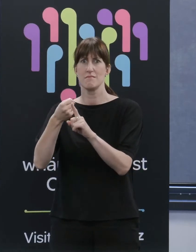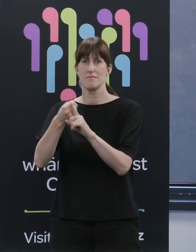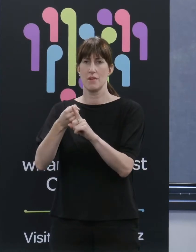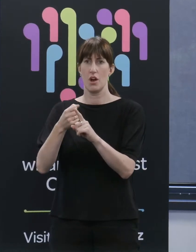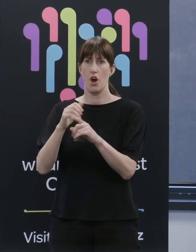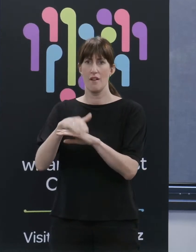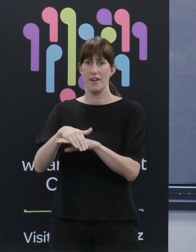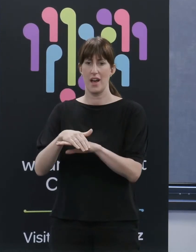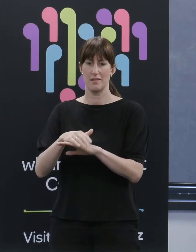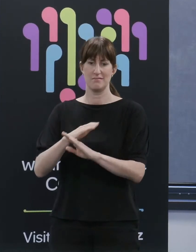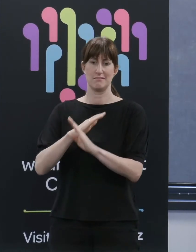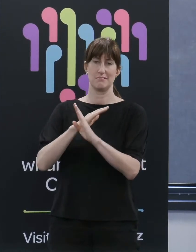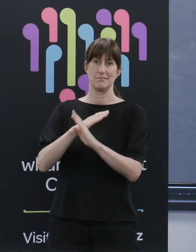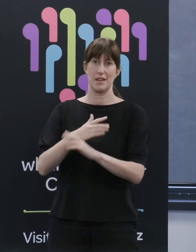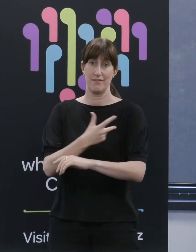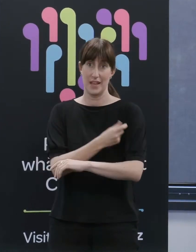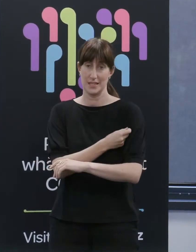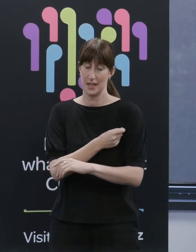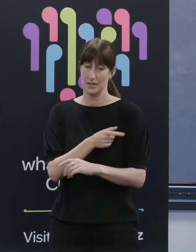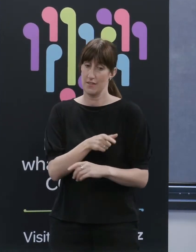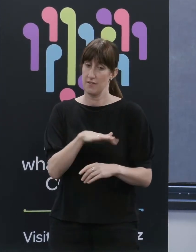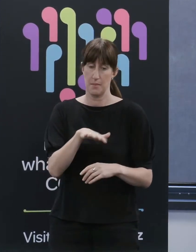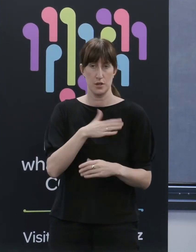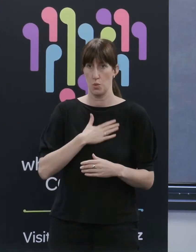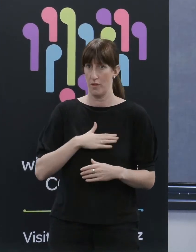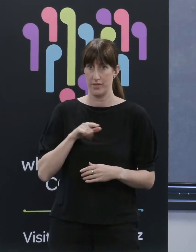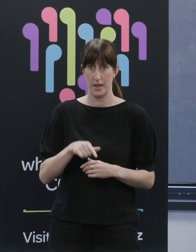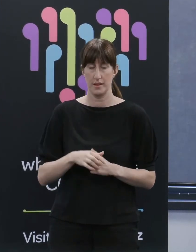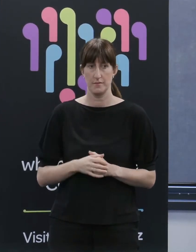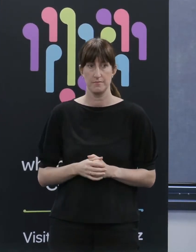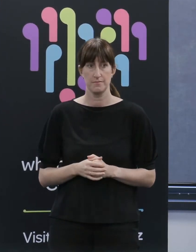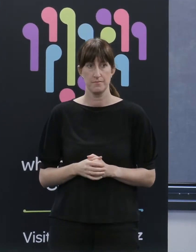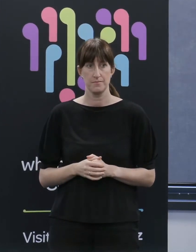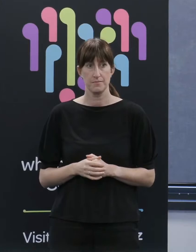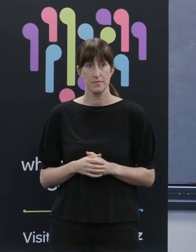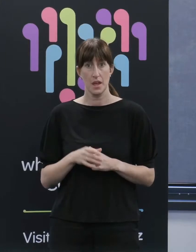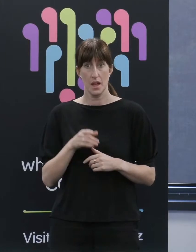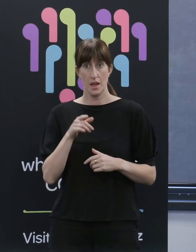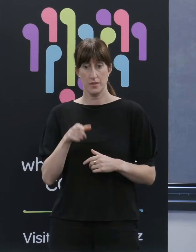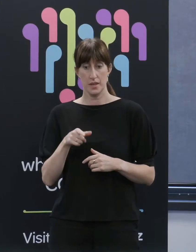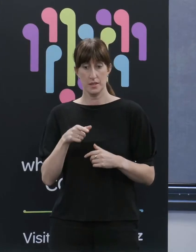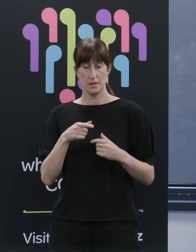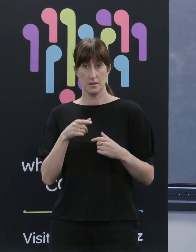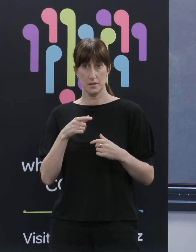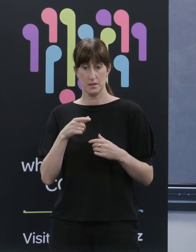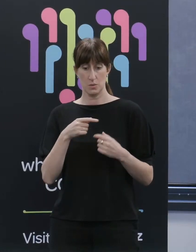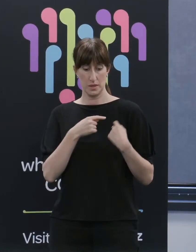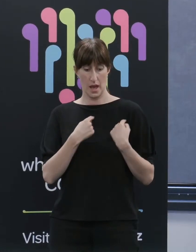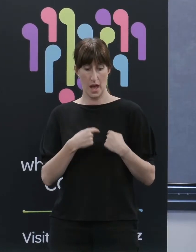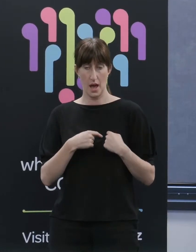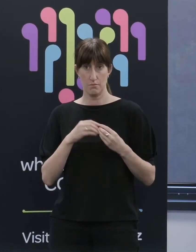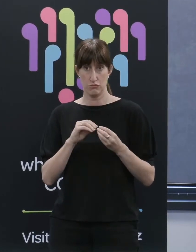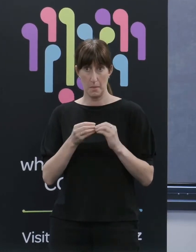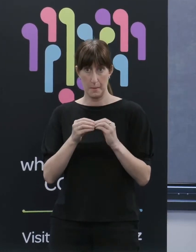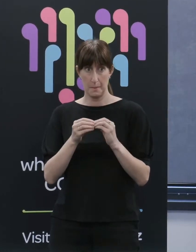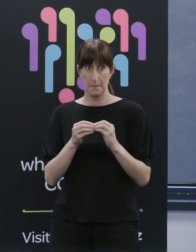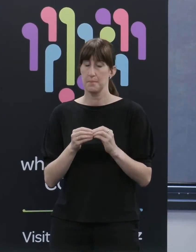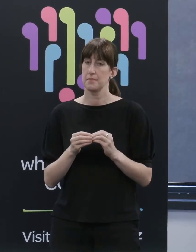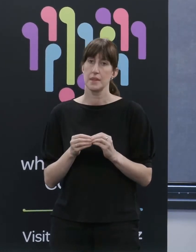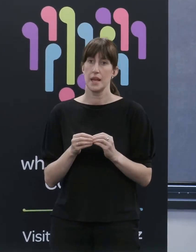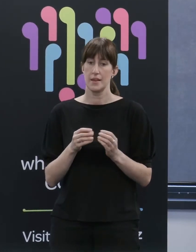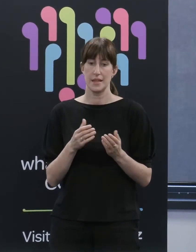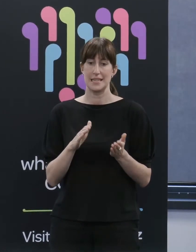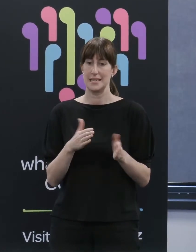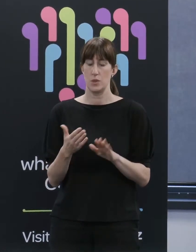Zealand. Was the teenager seeking help for his heart inflammation myocarditis problem? Actually, the death was quite sudden, and